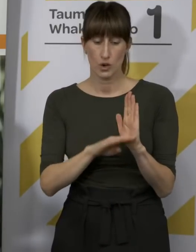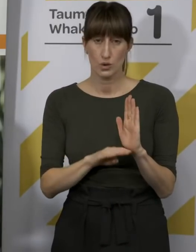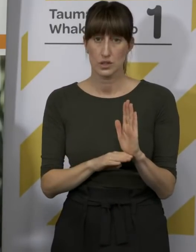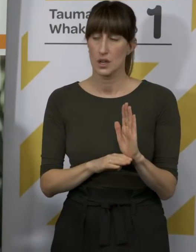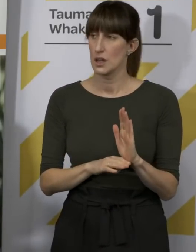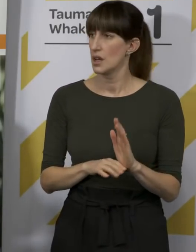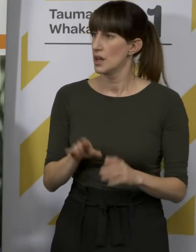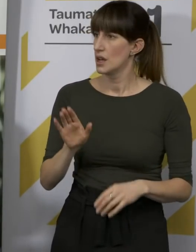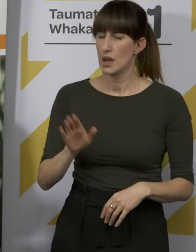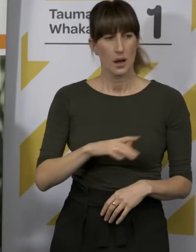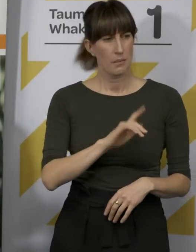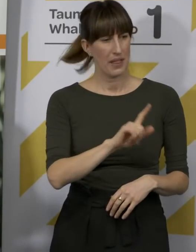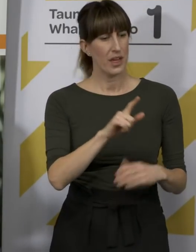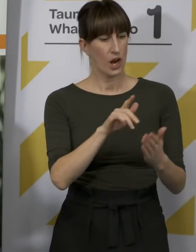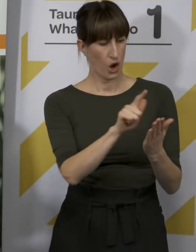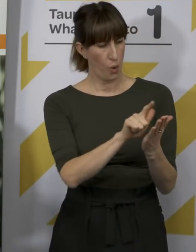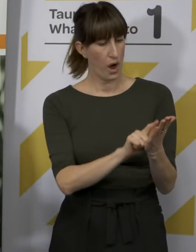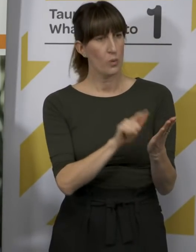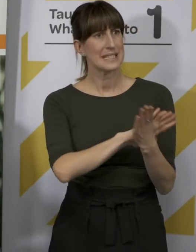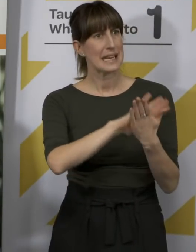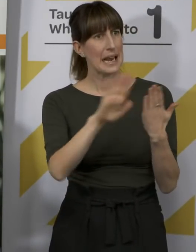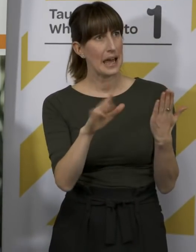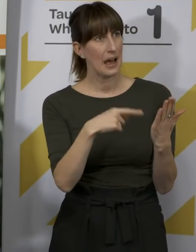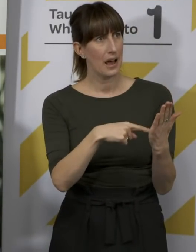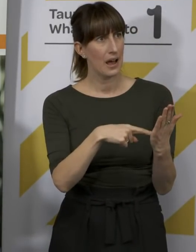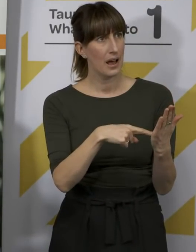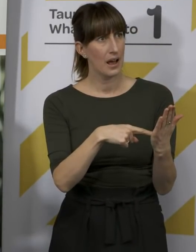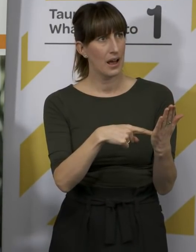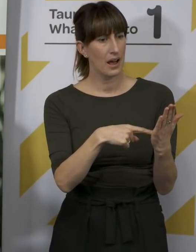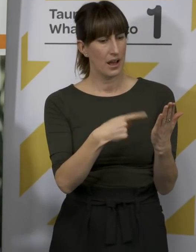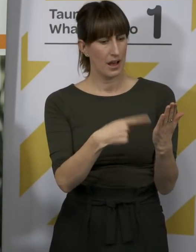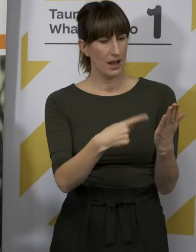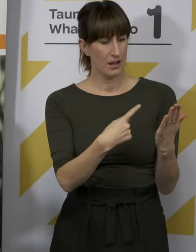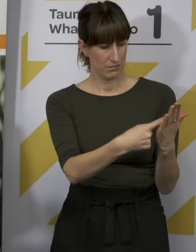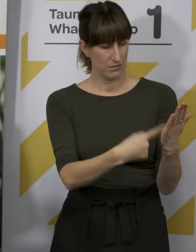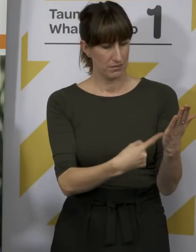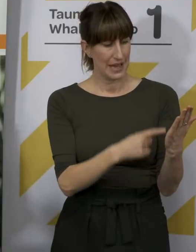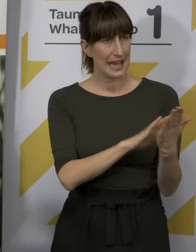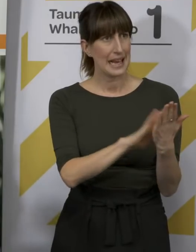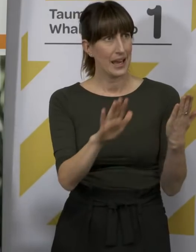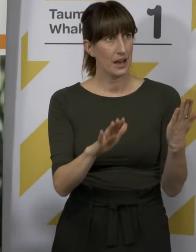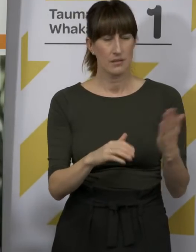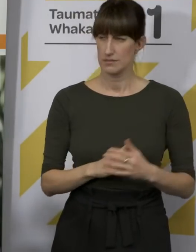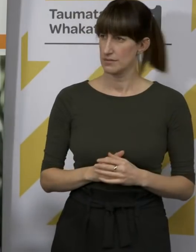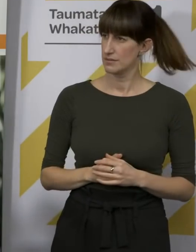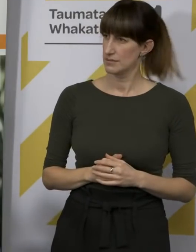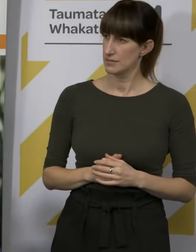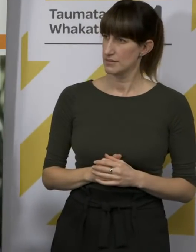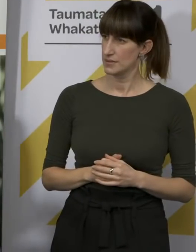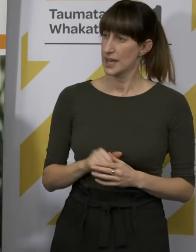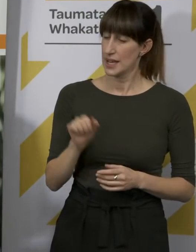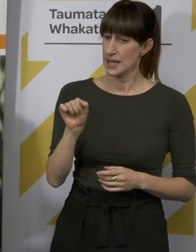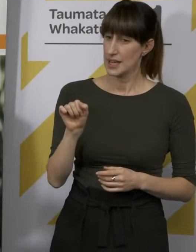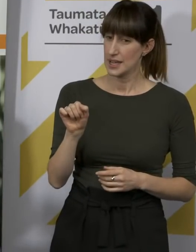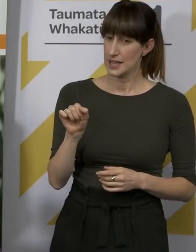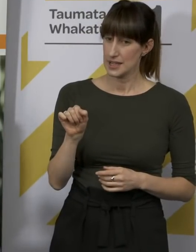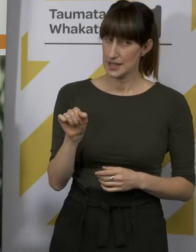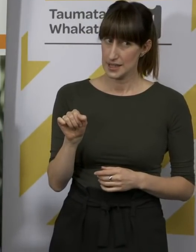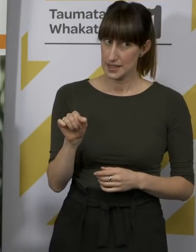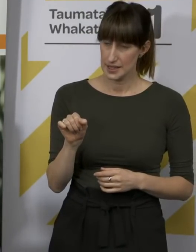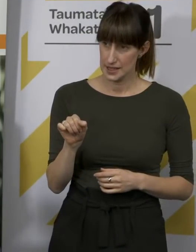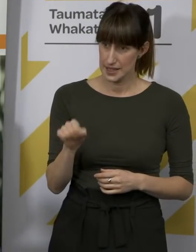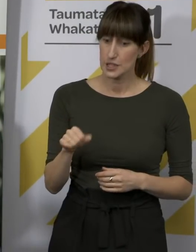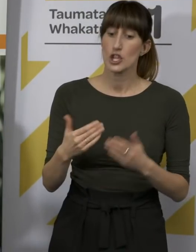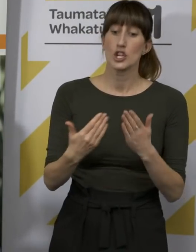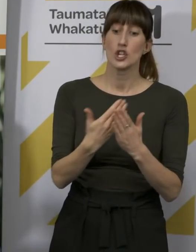interpretation. The law passed was very clear on the statute books about mandatory testing. Yes, well,